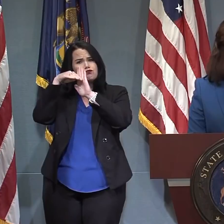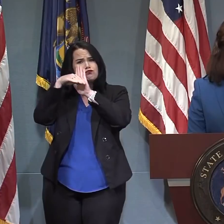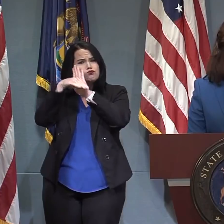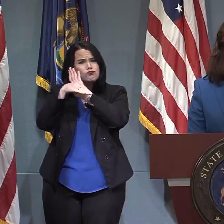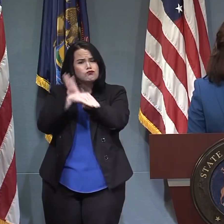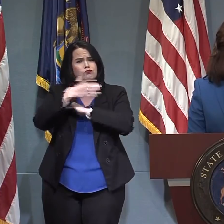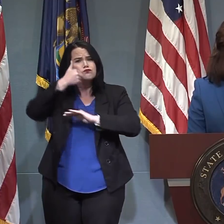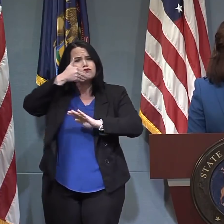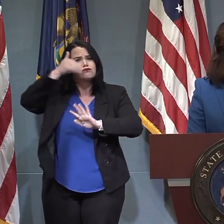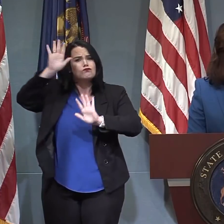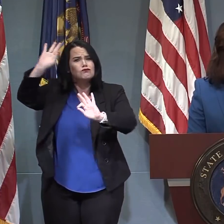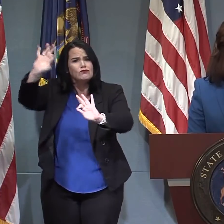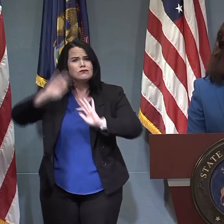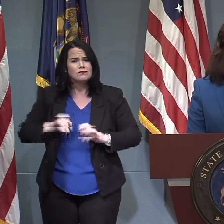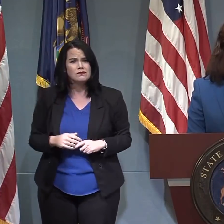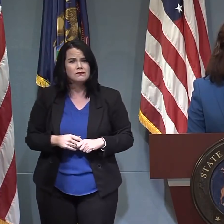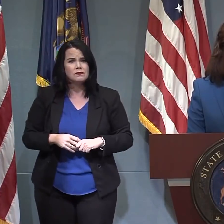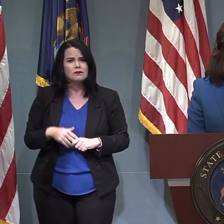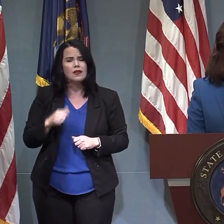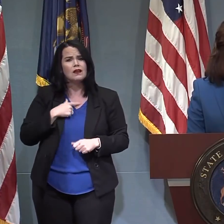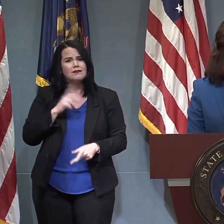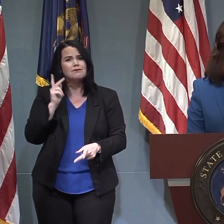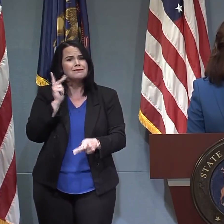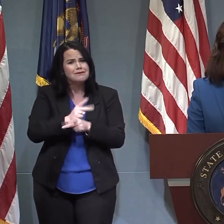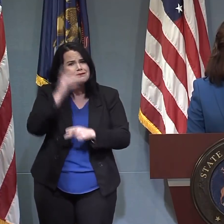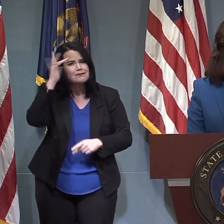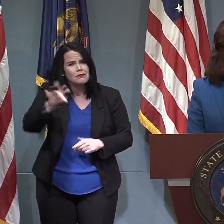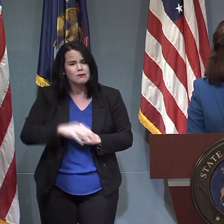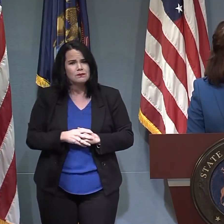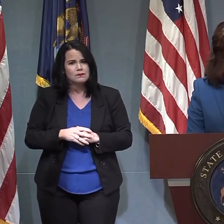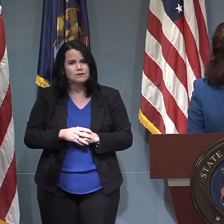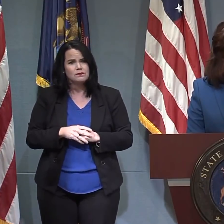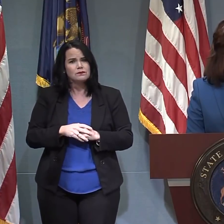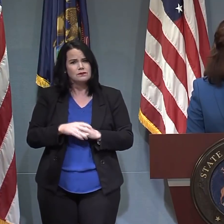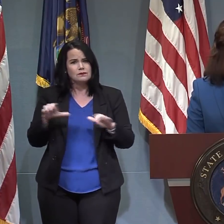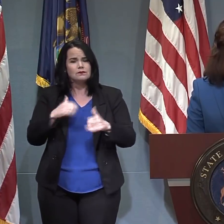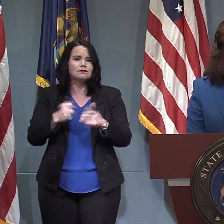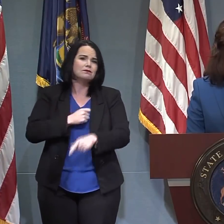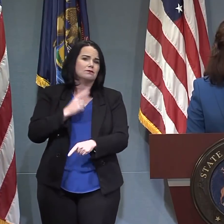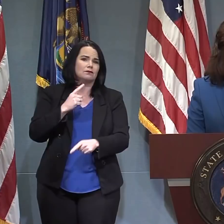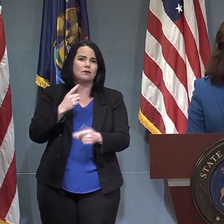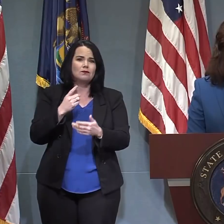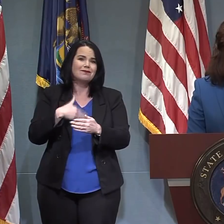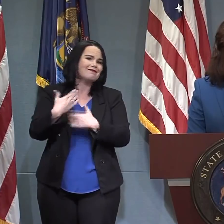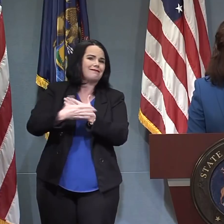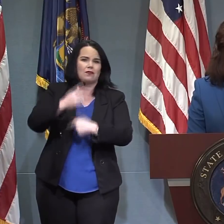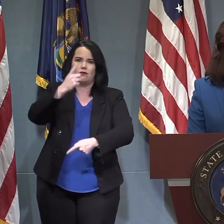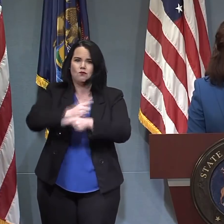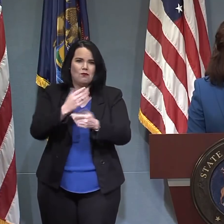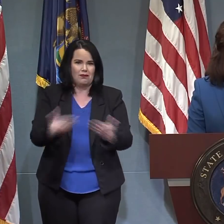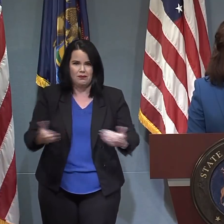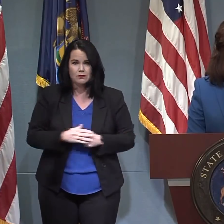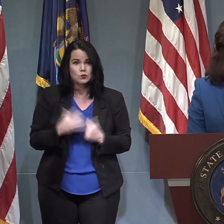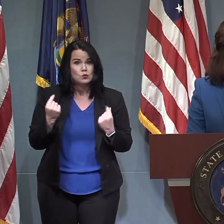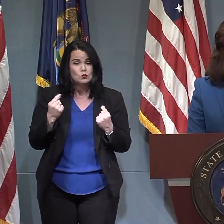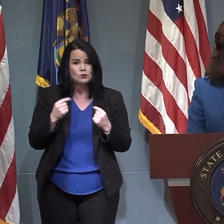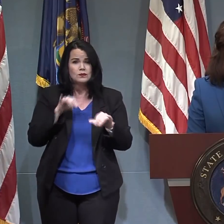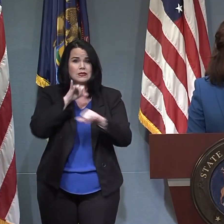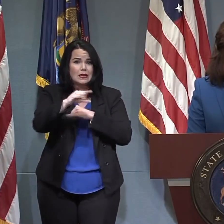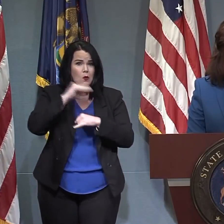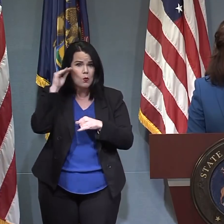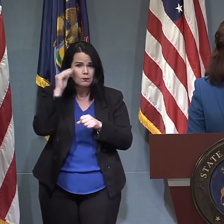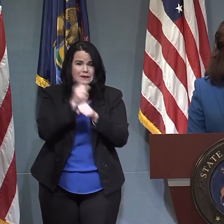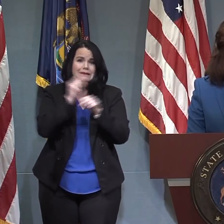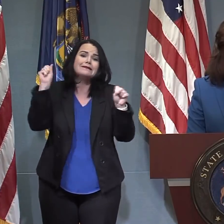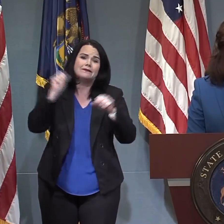our wits about us and do the next right thing, which is continue to be safer at home and to